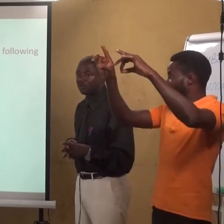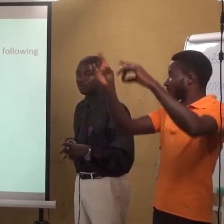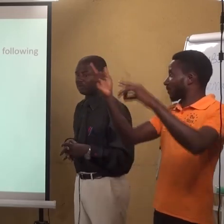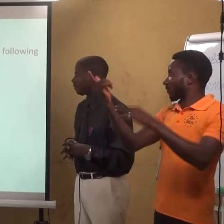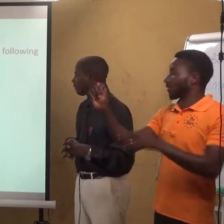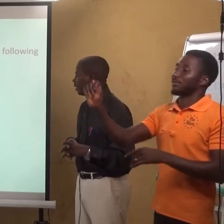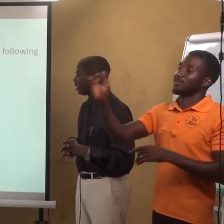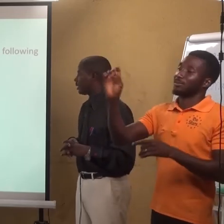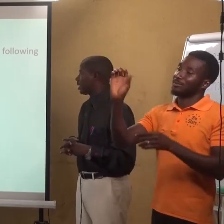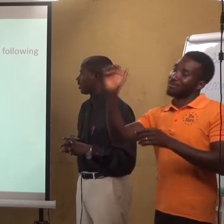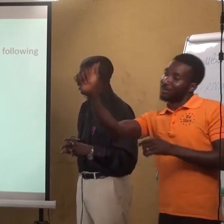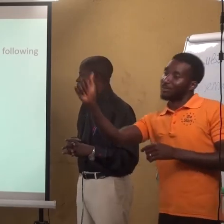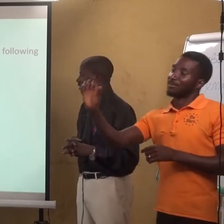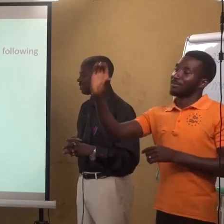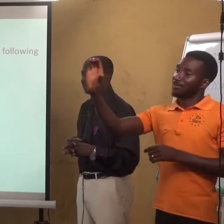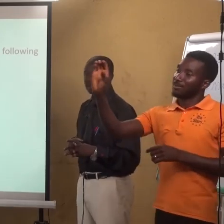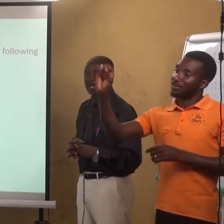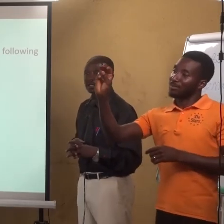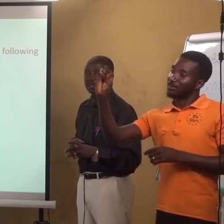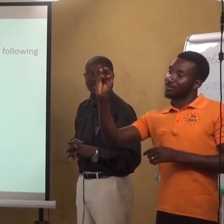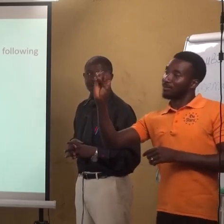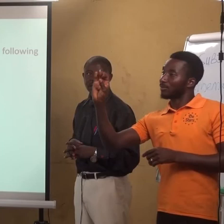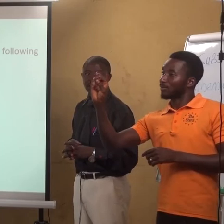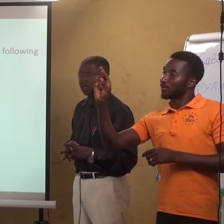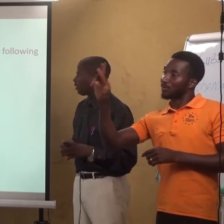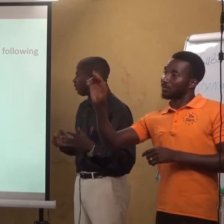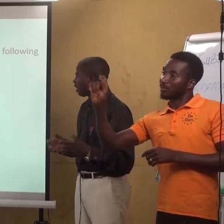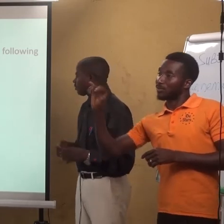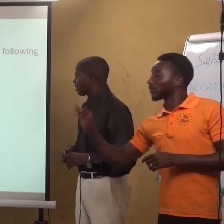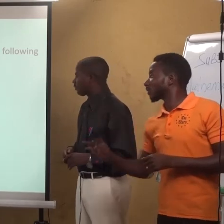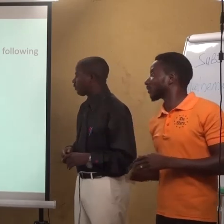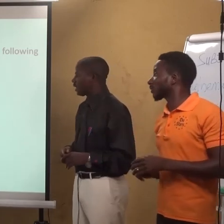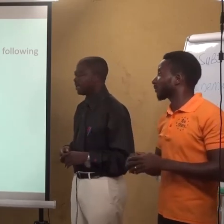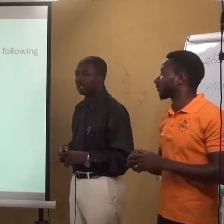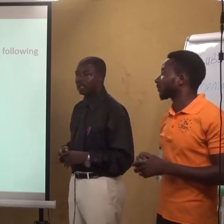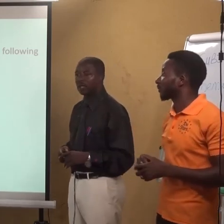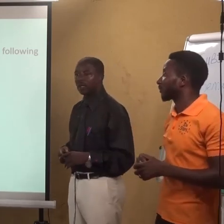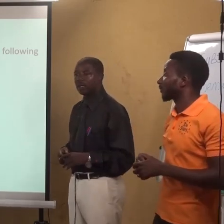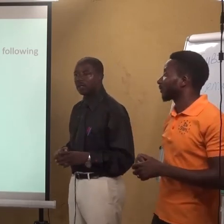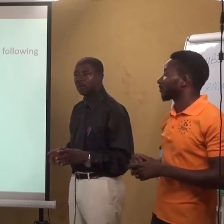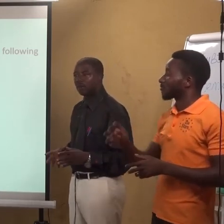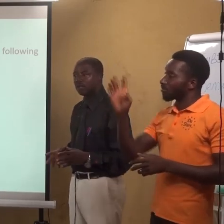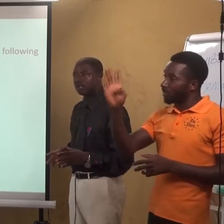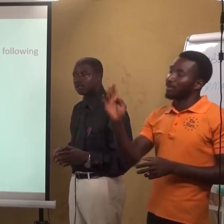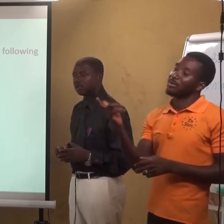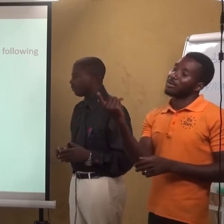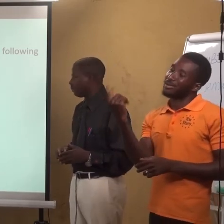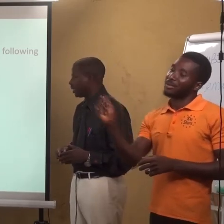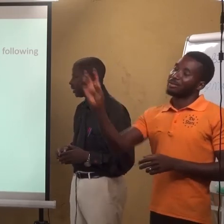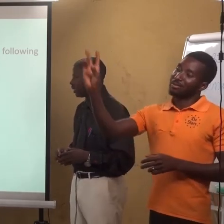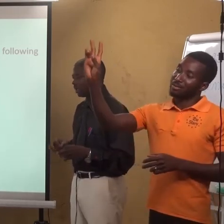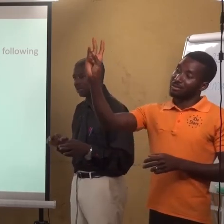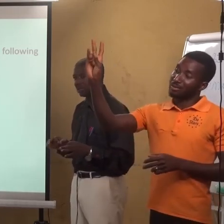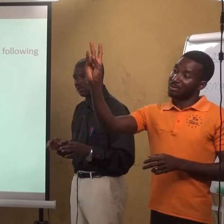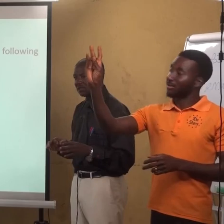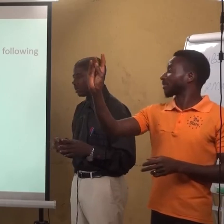minus 12, 36, dash, dash, dash. We are expected to find the A, common ratio,